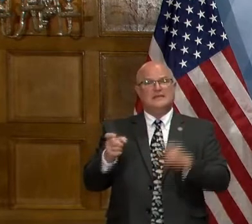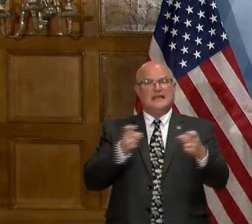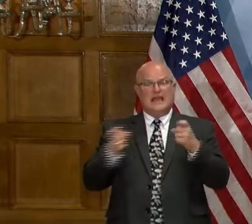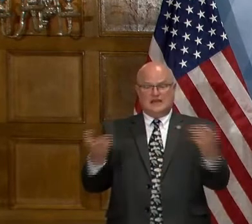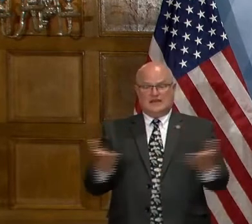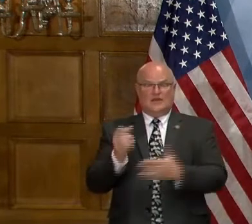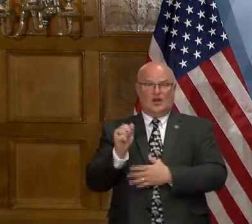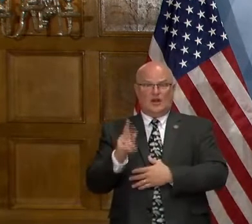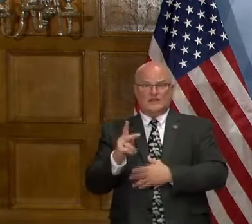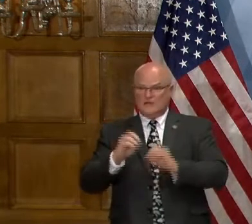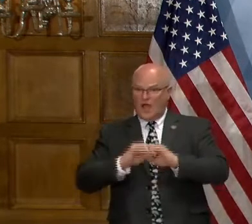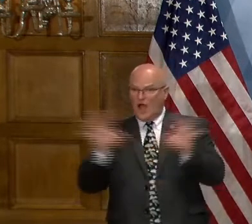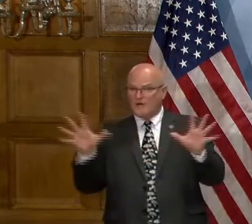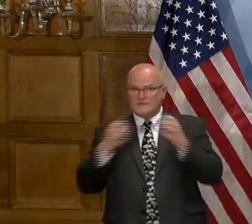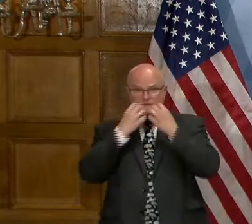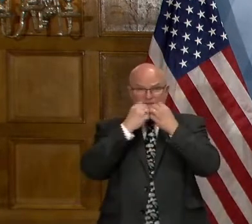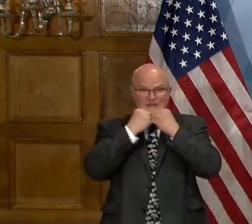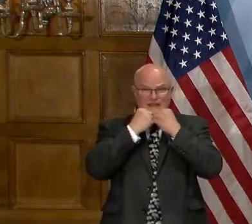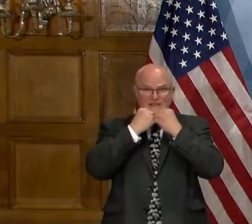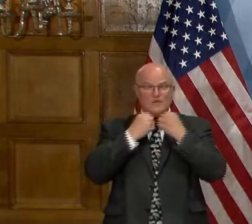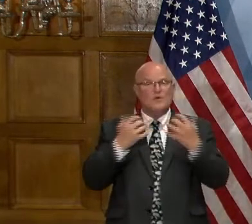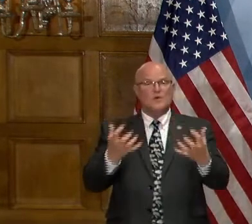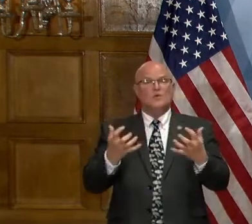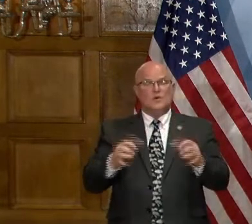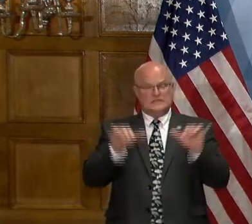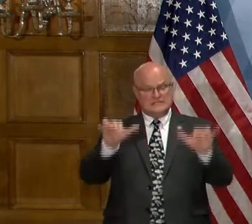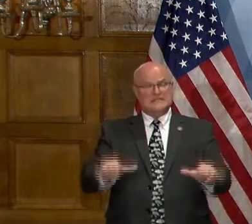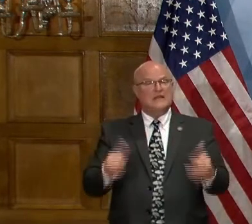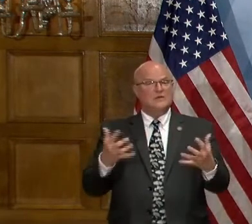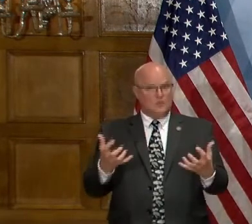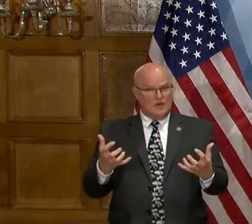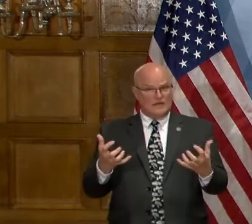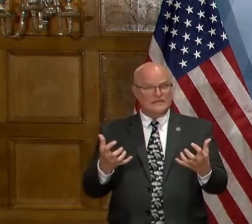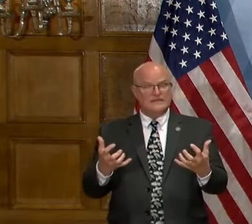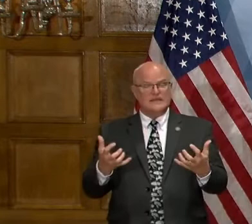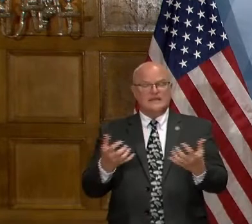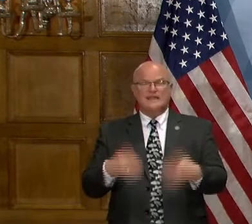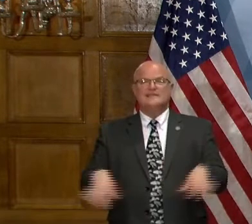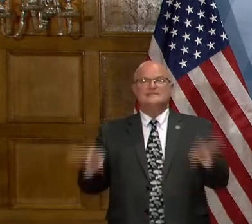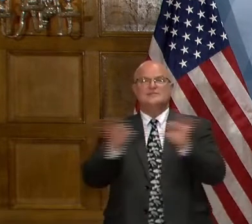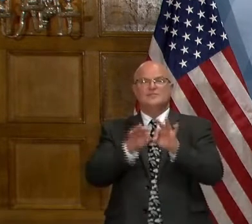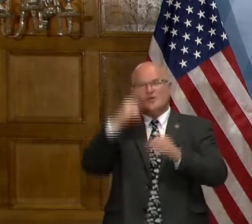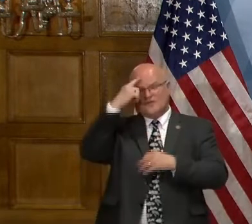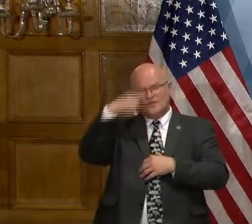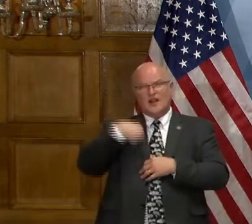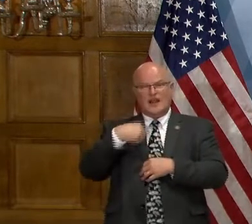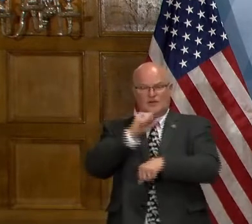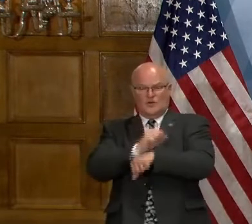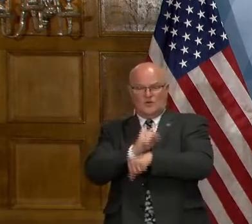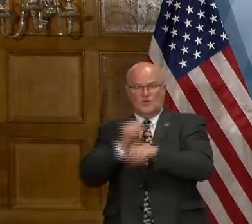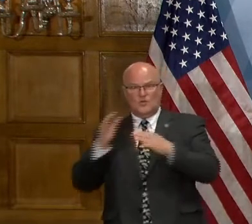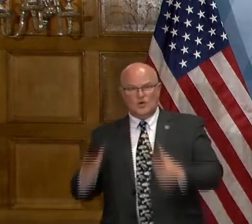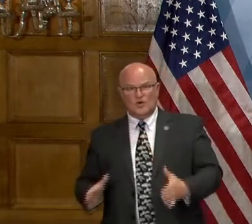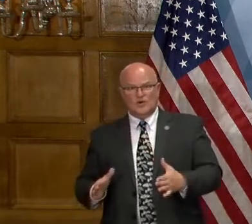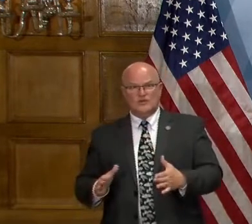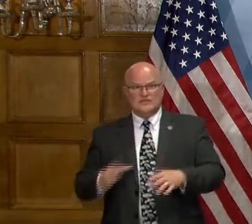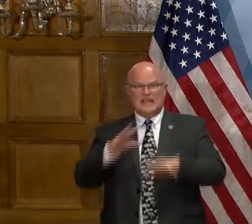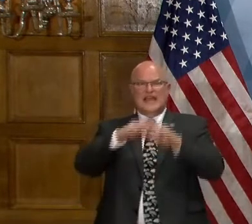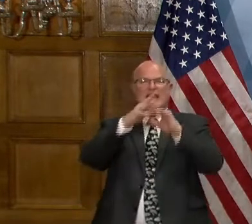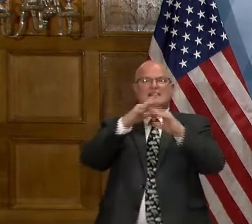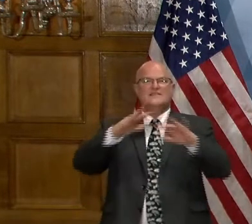in Arkansas. Obviously, we value you. We want you to stay here. It's important to our workforce and the diversity that we